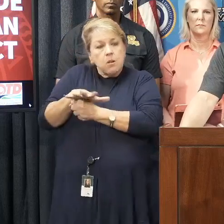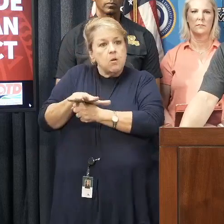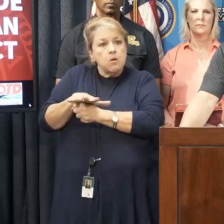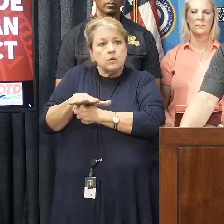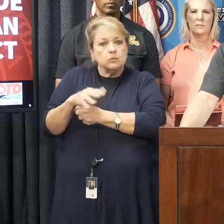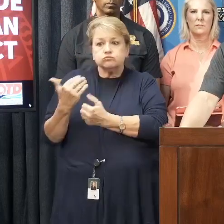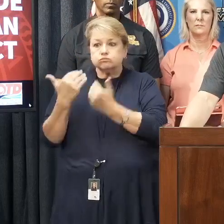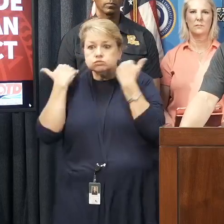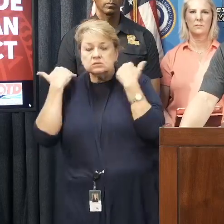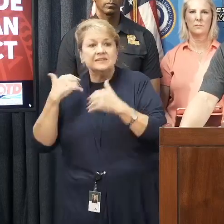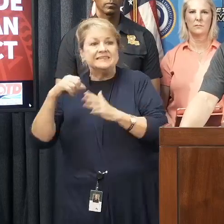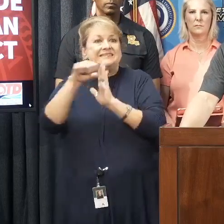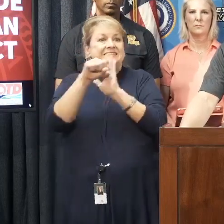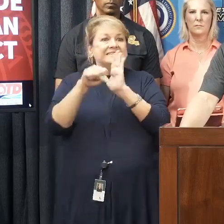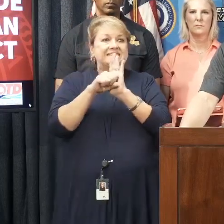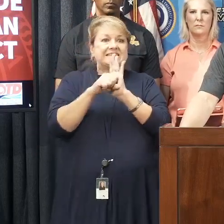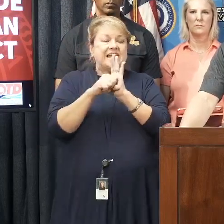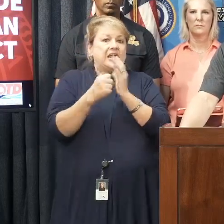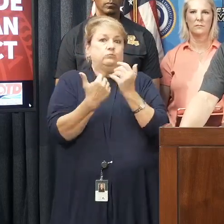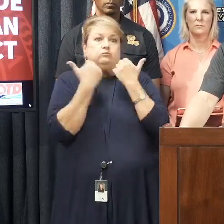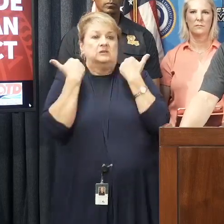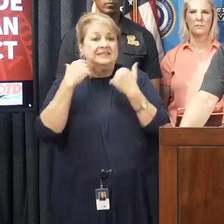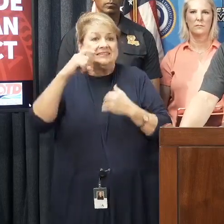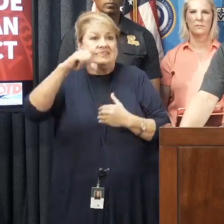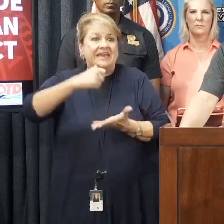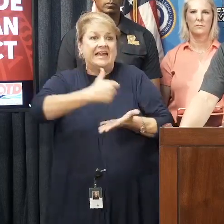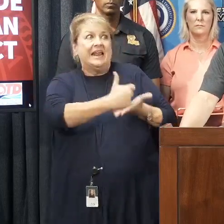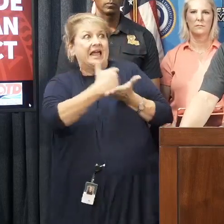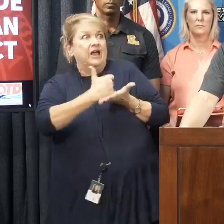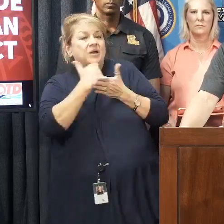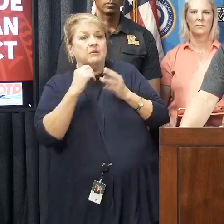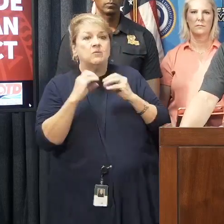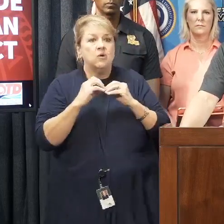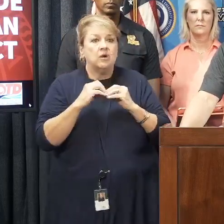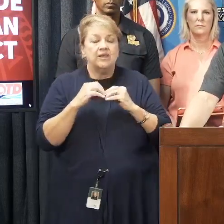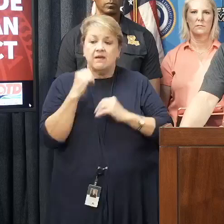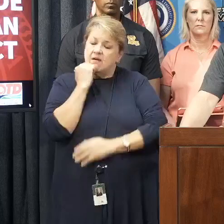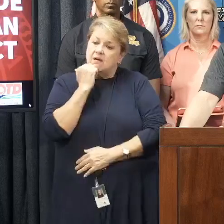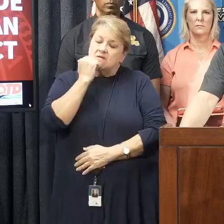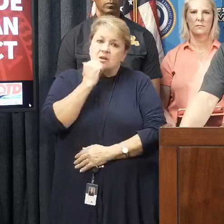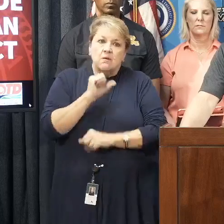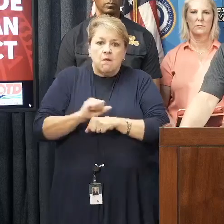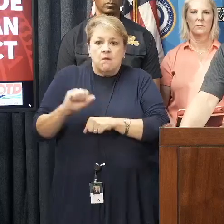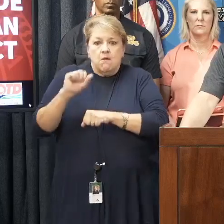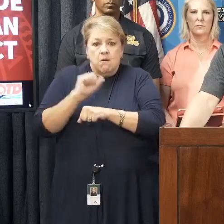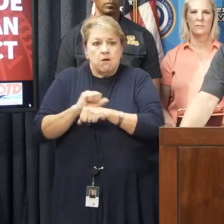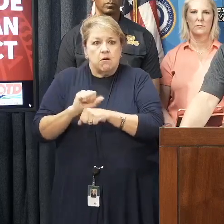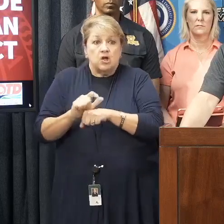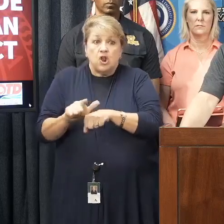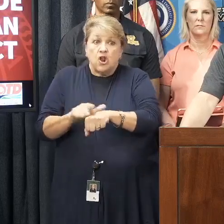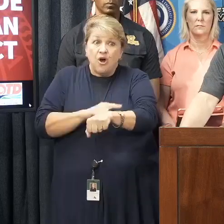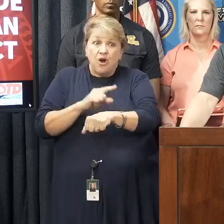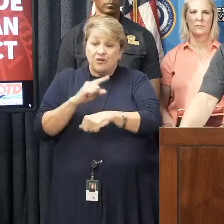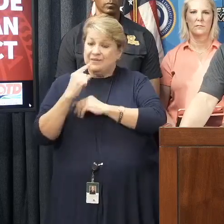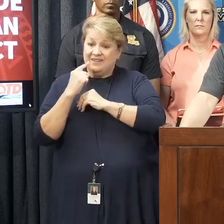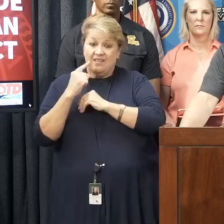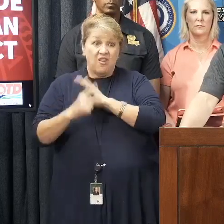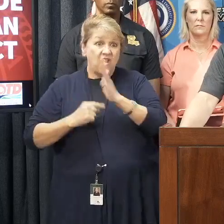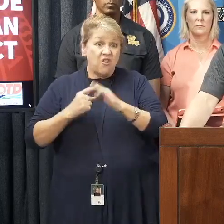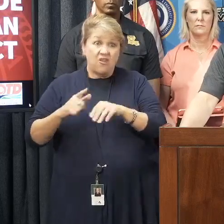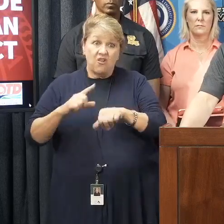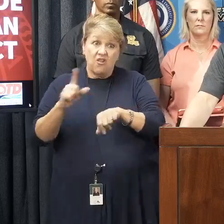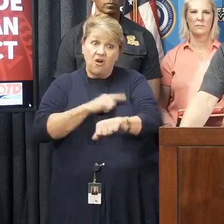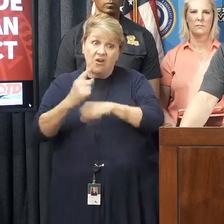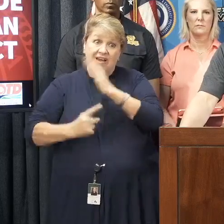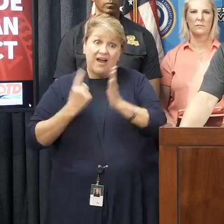and our state firefighting teams need as they work day after day, very long hours in very difficult